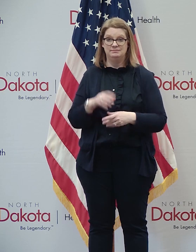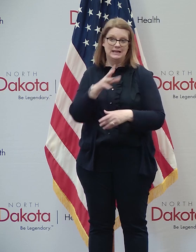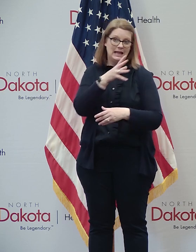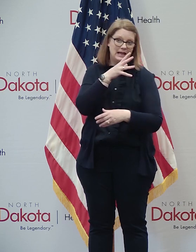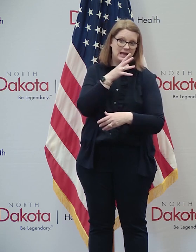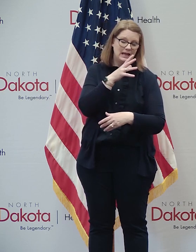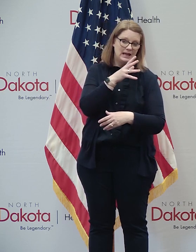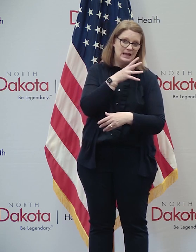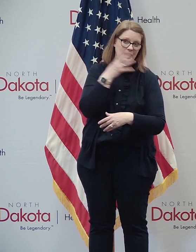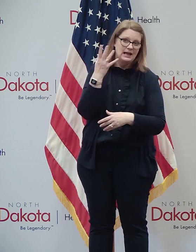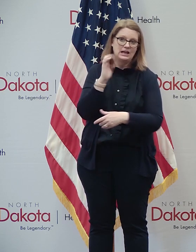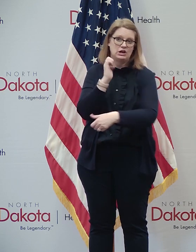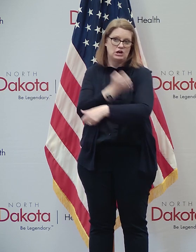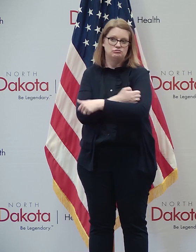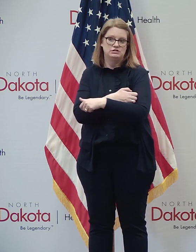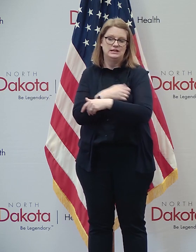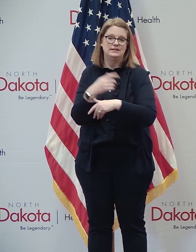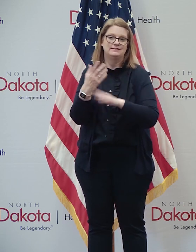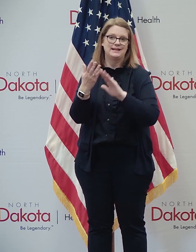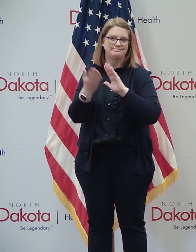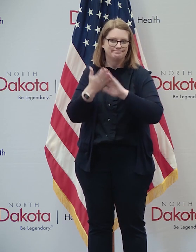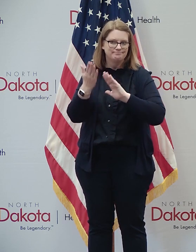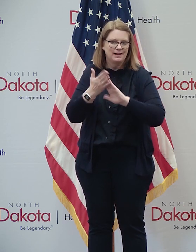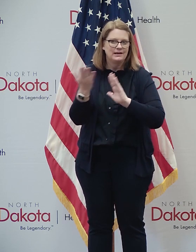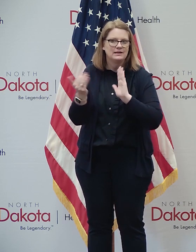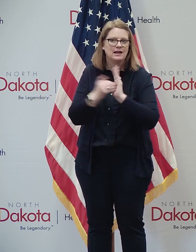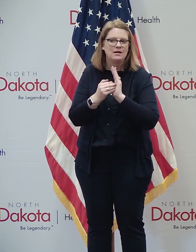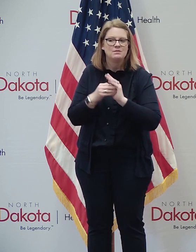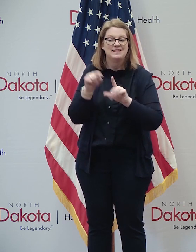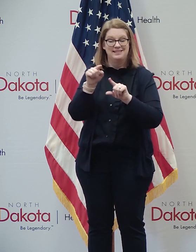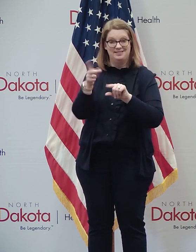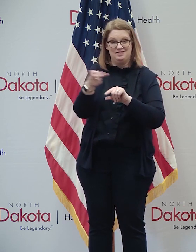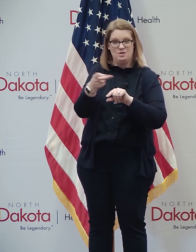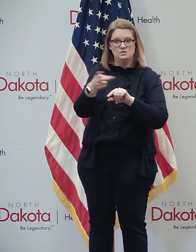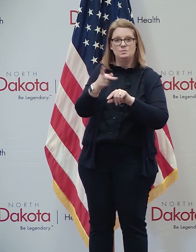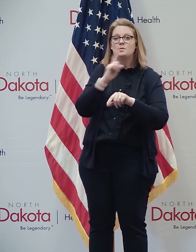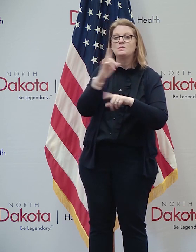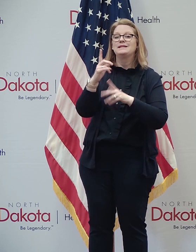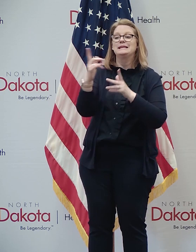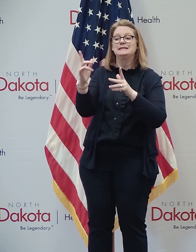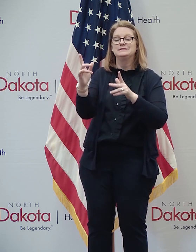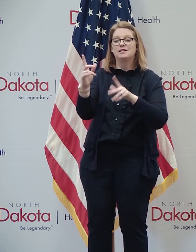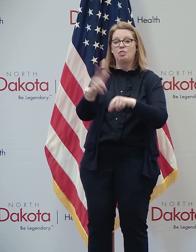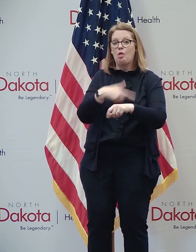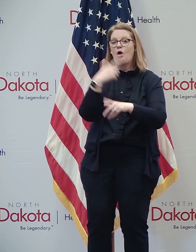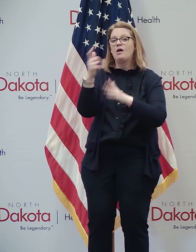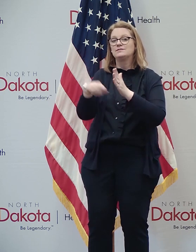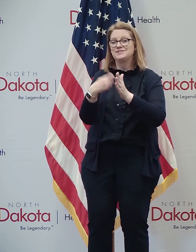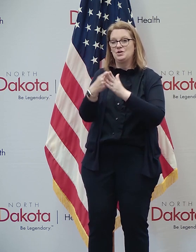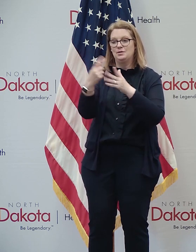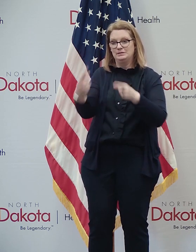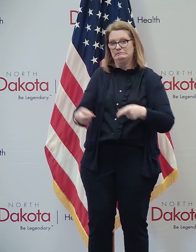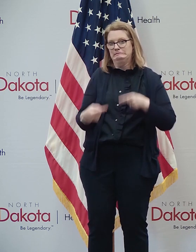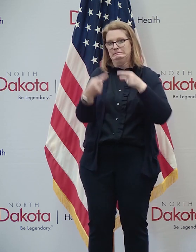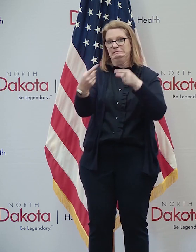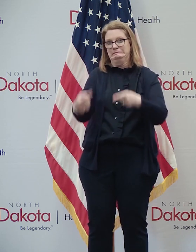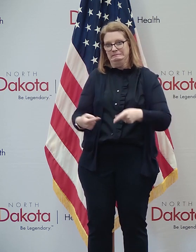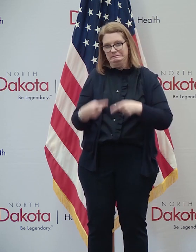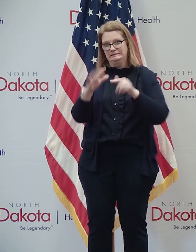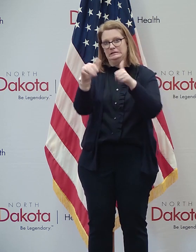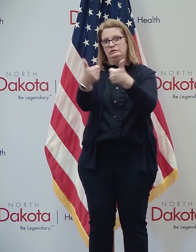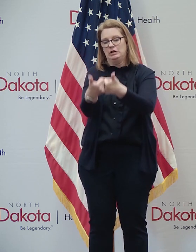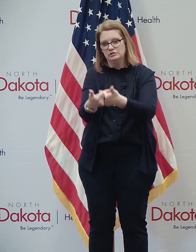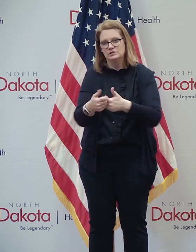talk about the economy going forward, because obviously there's things in ag and energy that we need to talk about in terms of